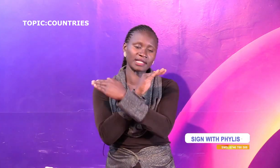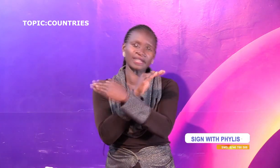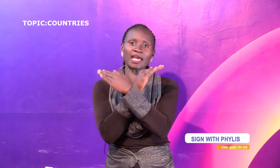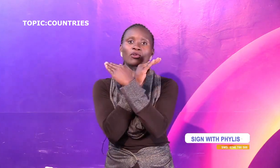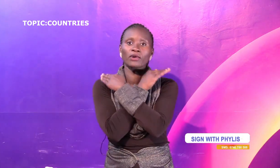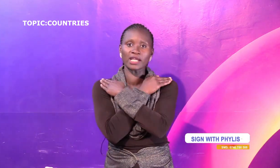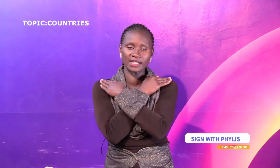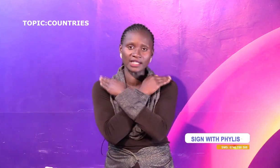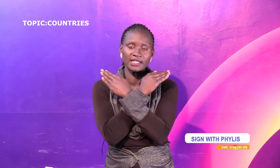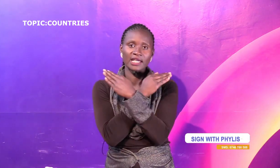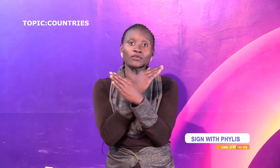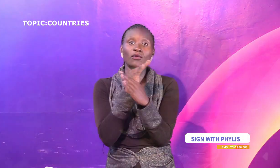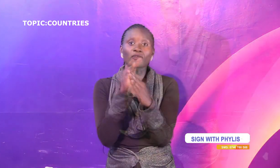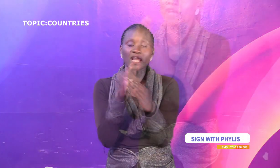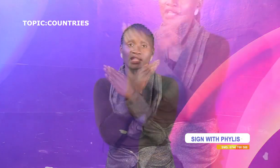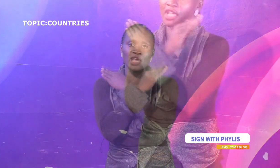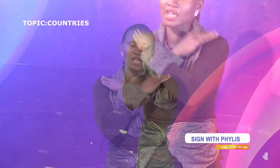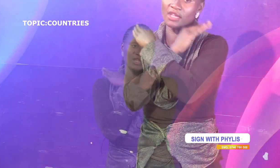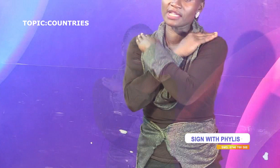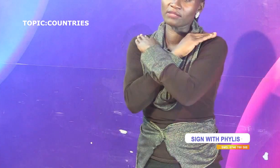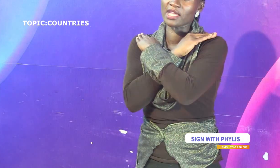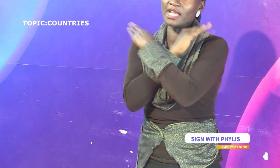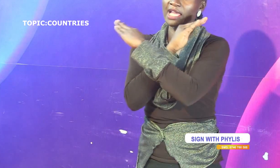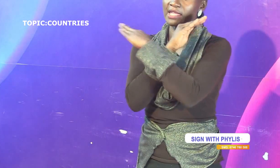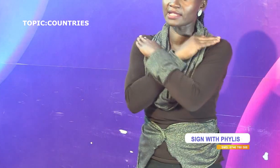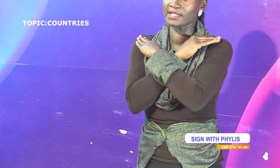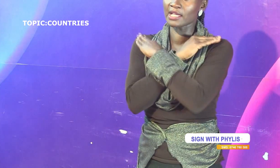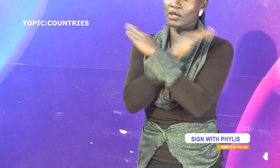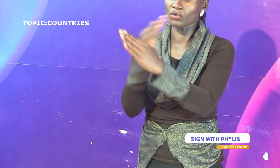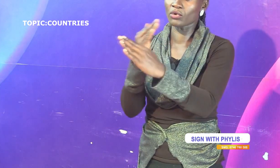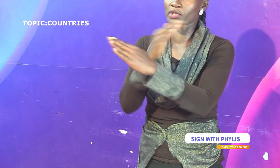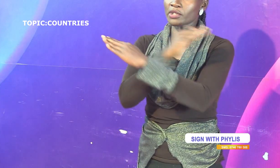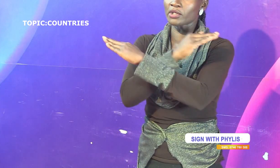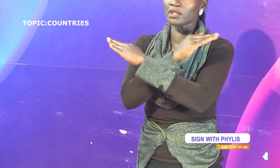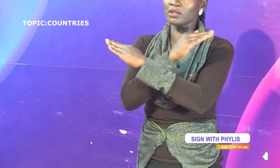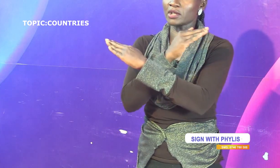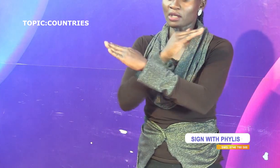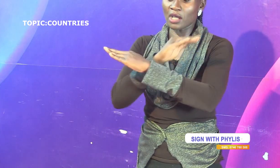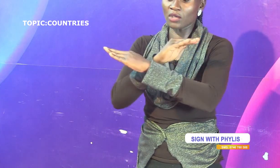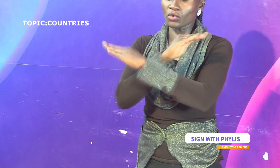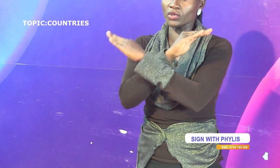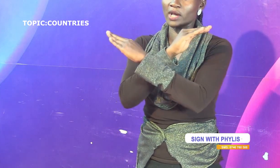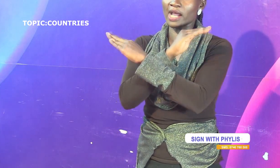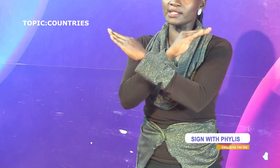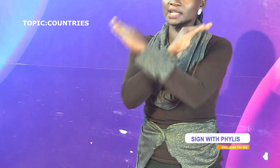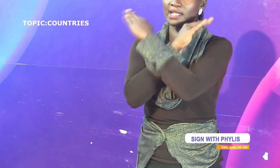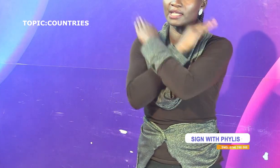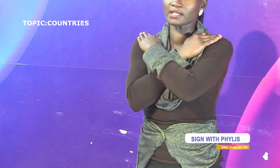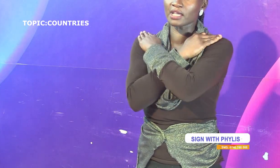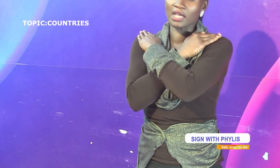of friend. This is sign for friend. You're just making like this. You cross your hands like this, and then you